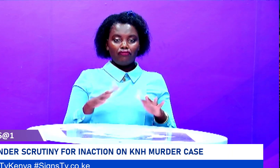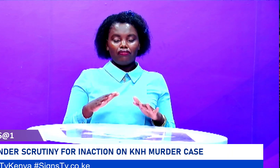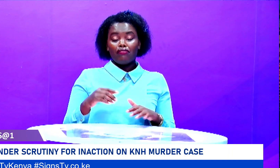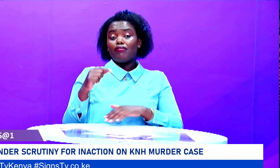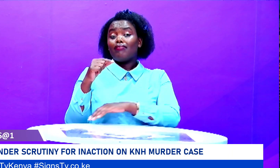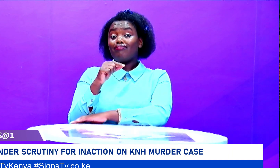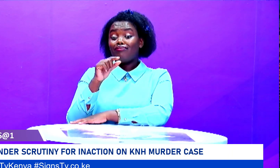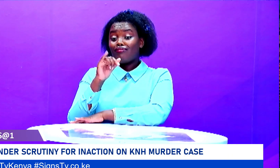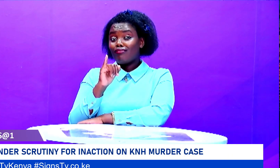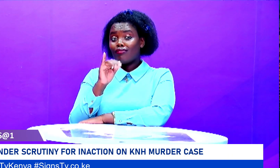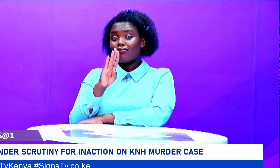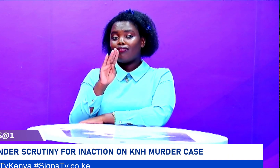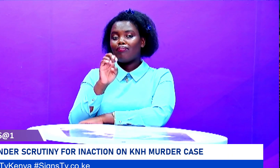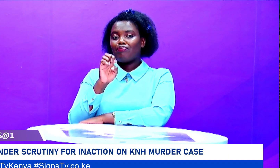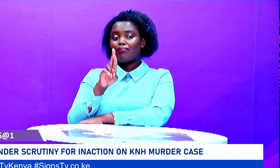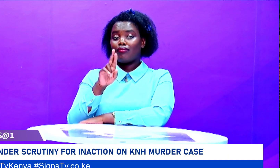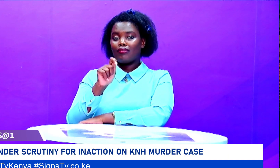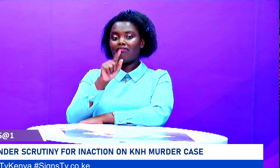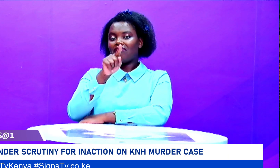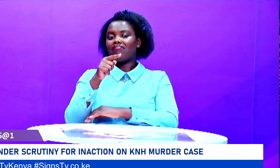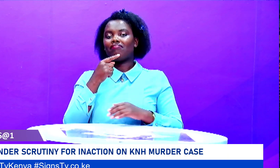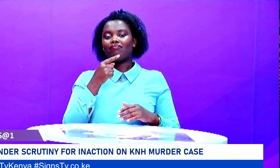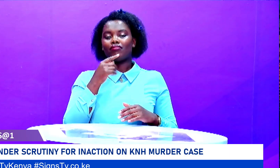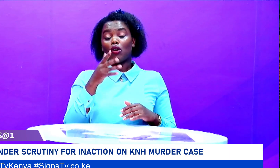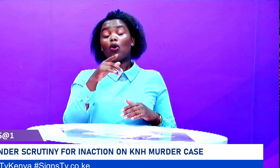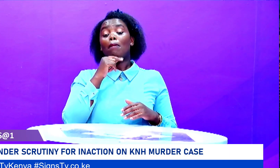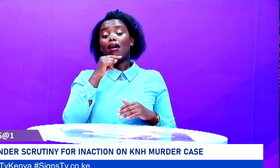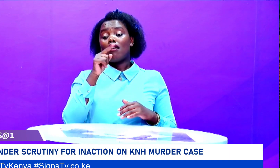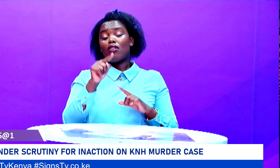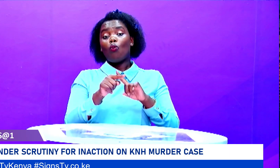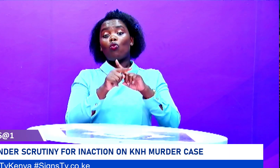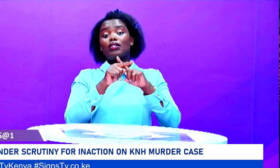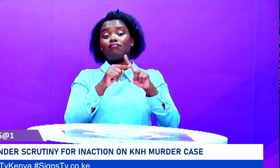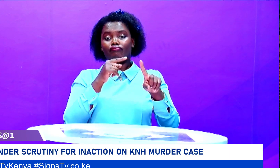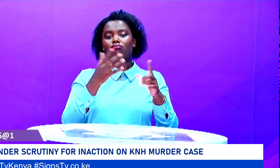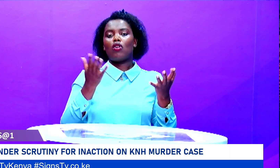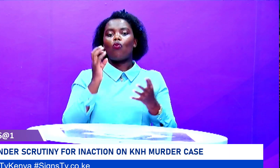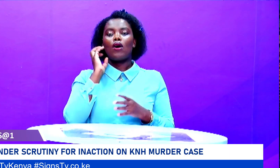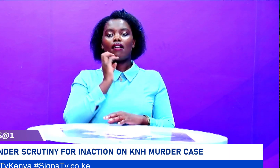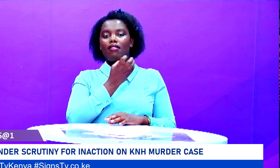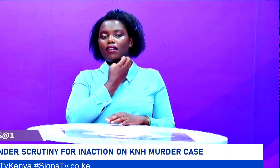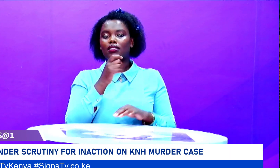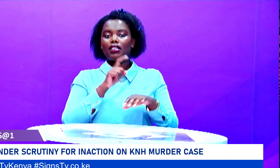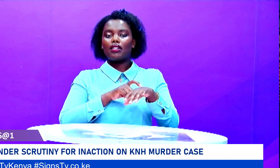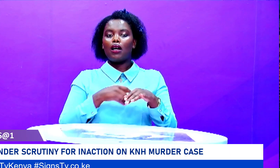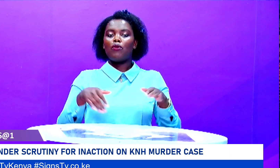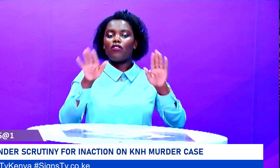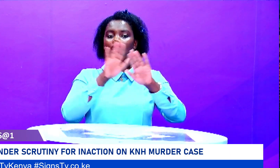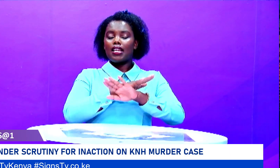contentious following a second murder at the same hospital just 17 days after the DCI's report was submitted.